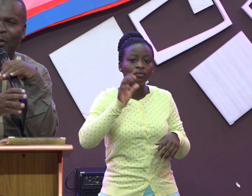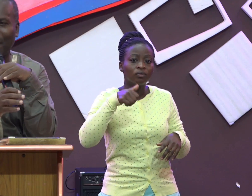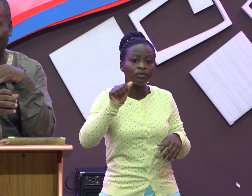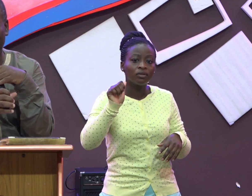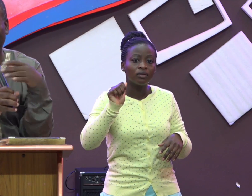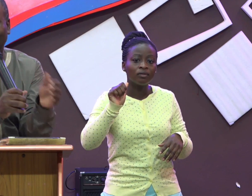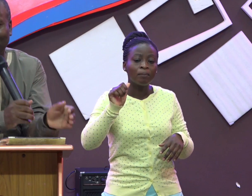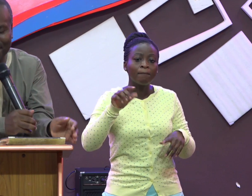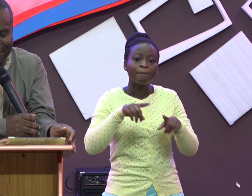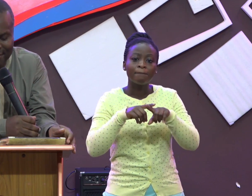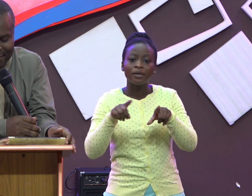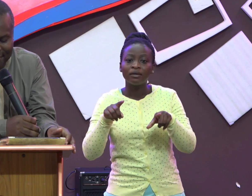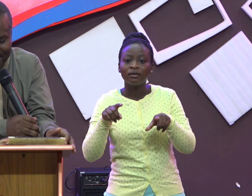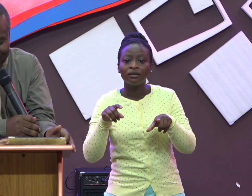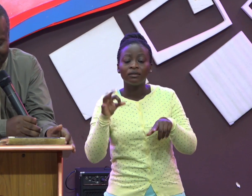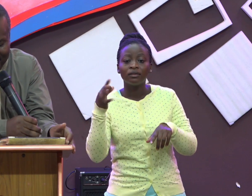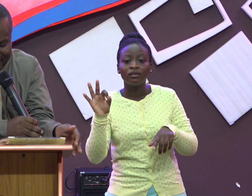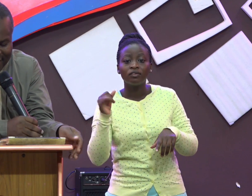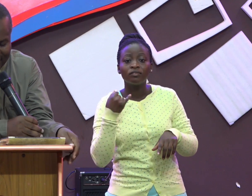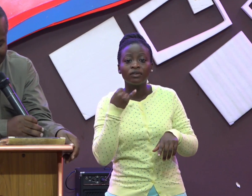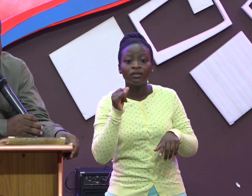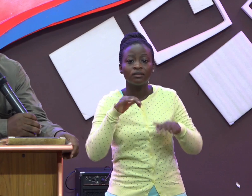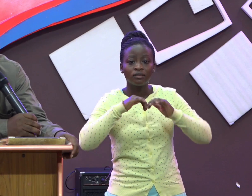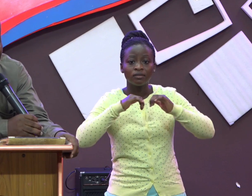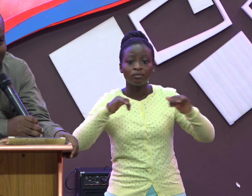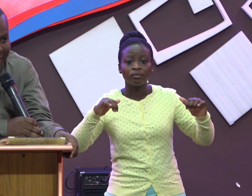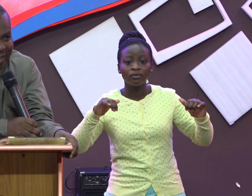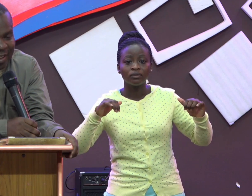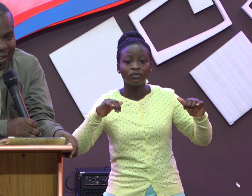the outward things cannot overcome the inward things.